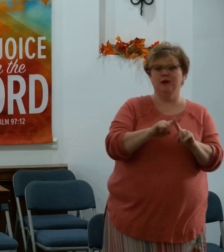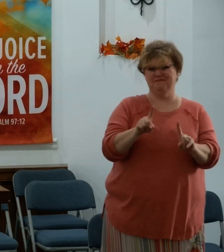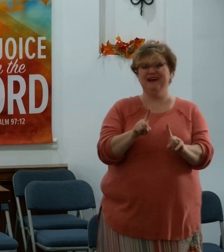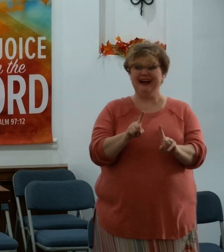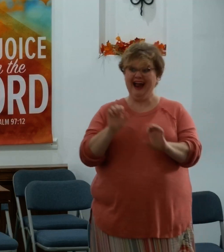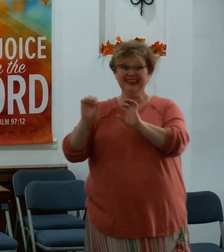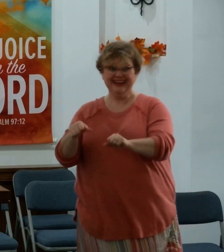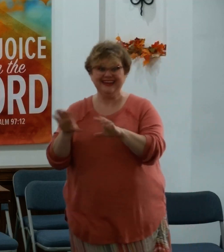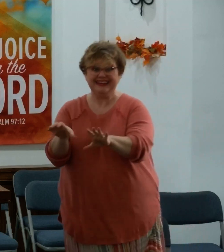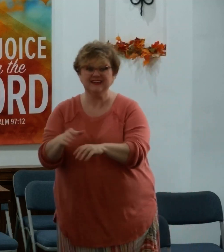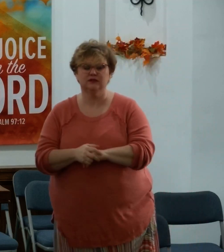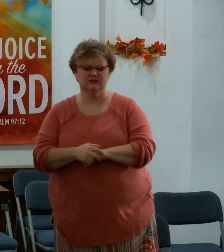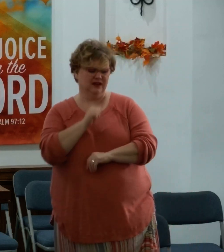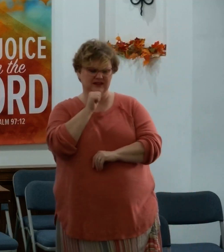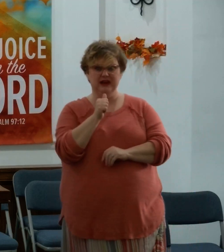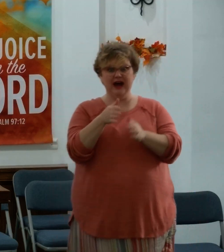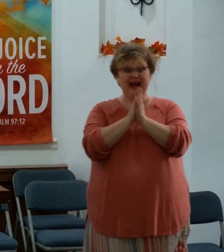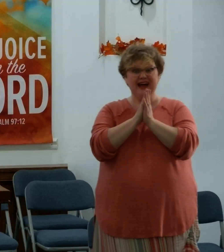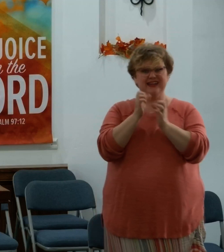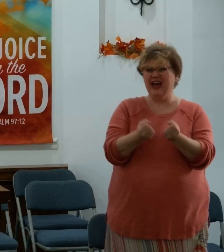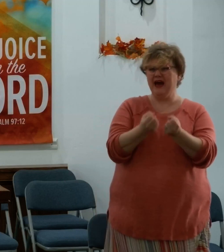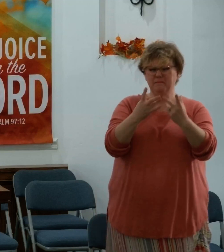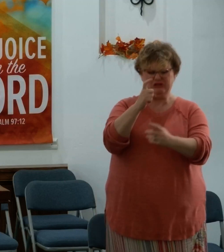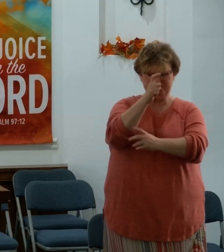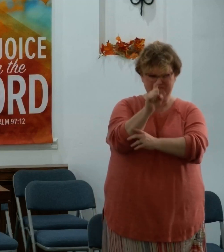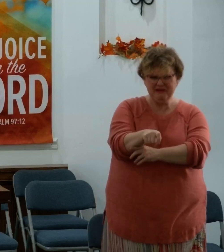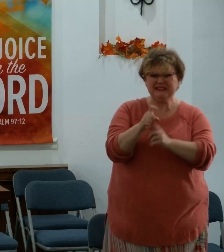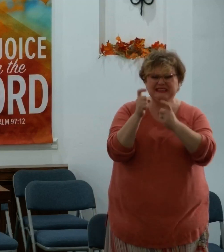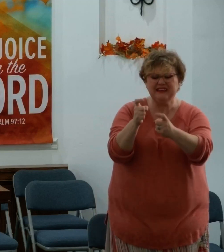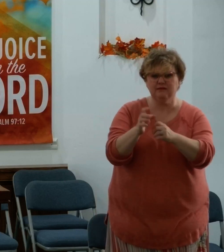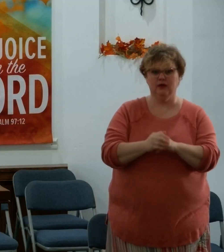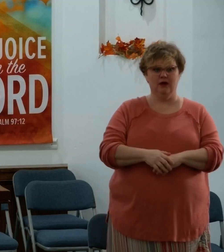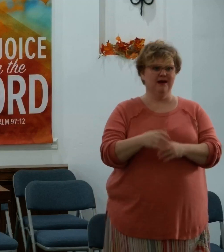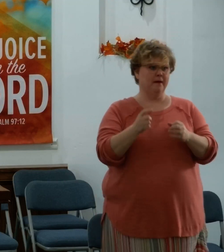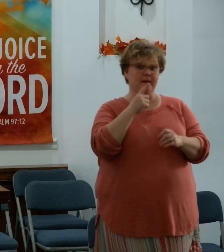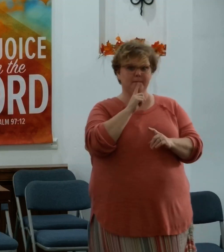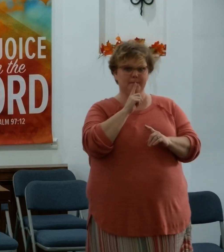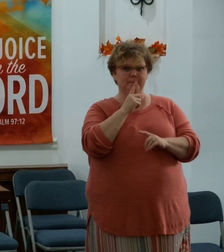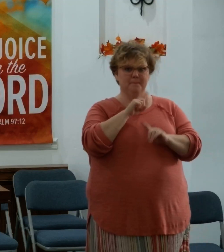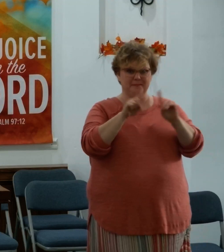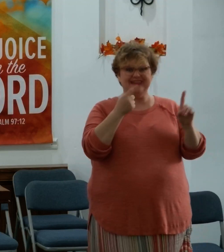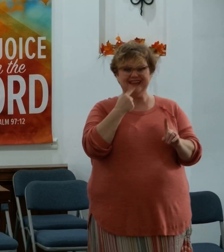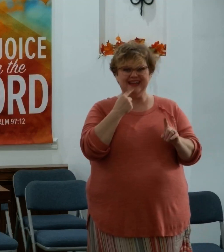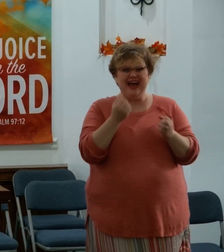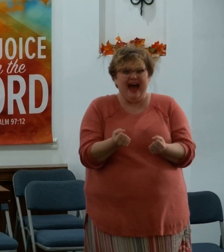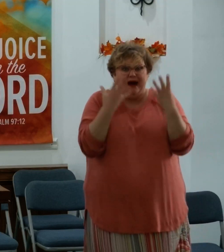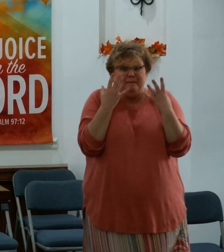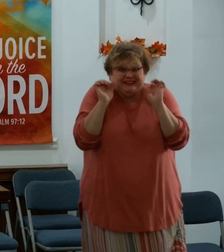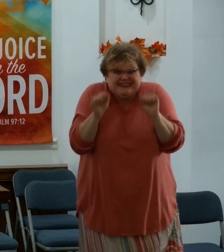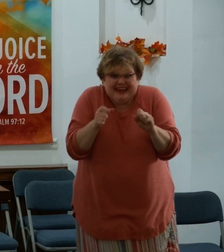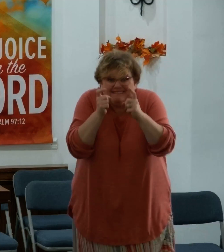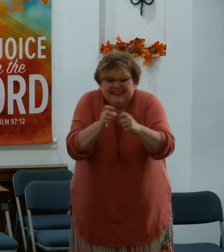got to give? But they asked, how much do we get to give? You see, again, God had